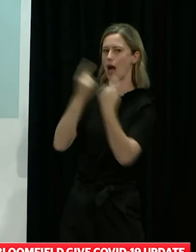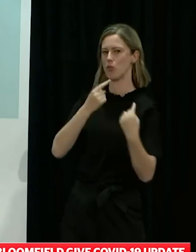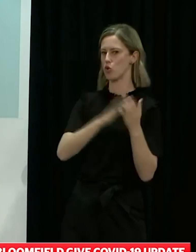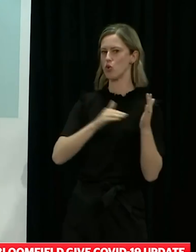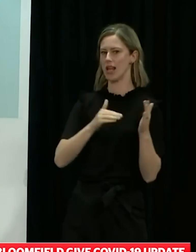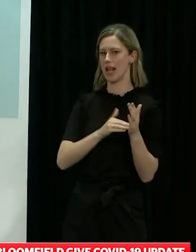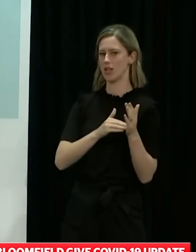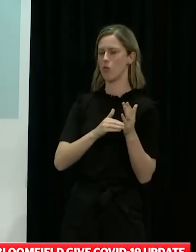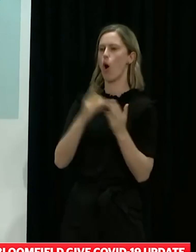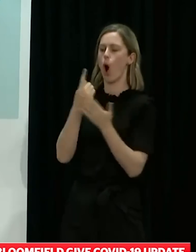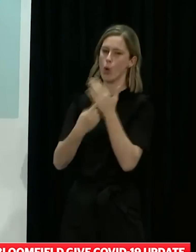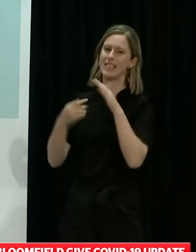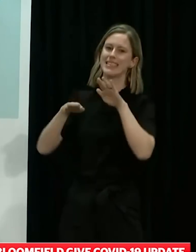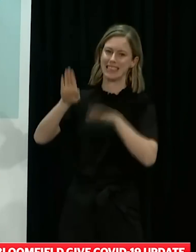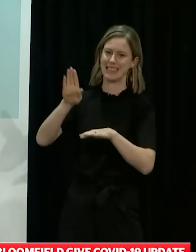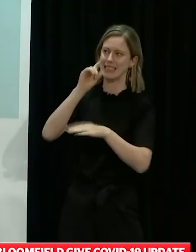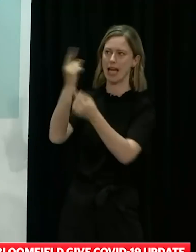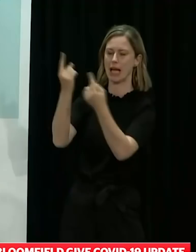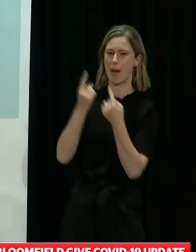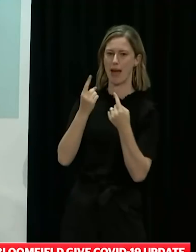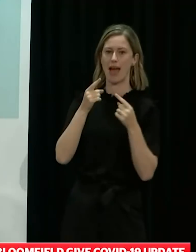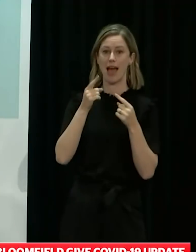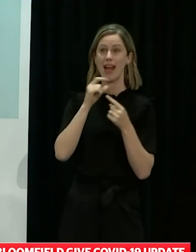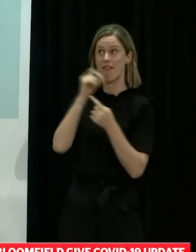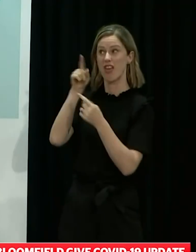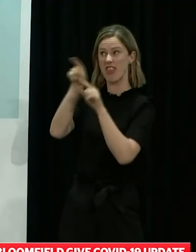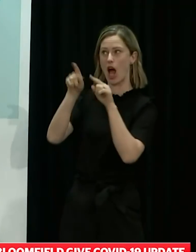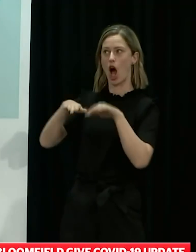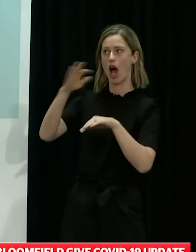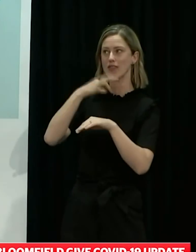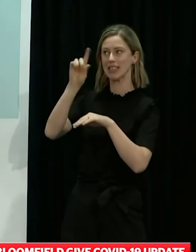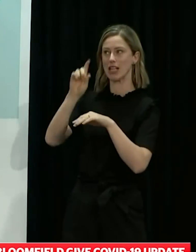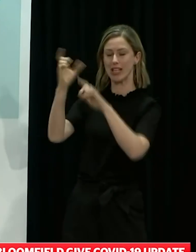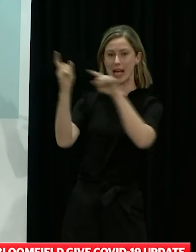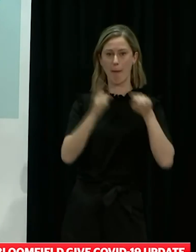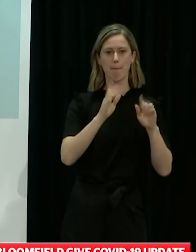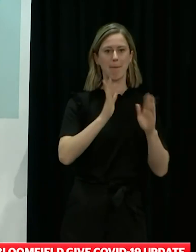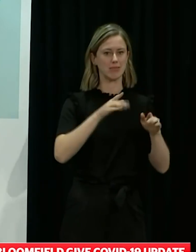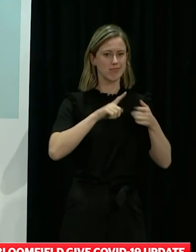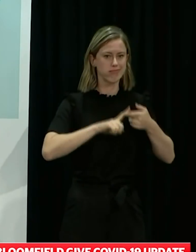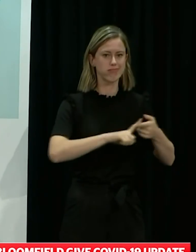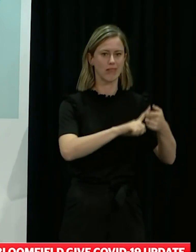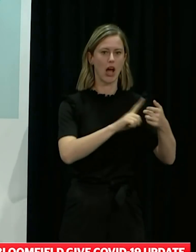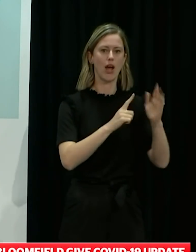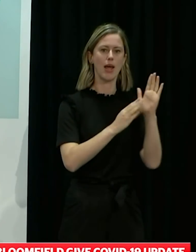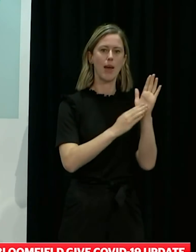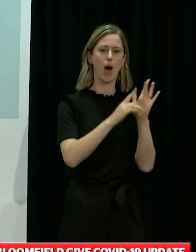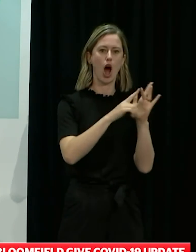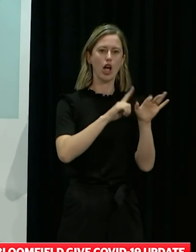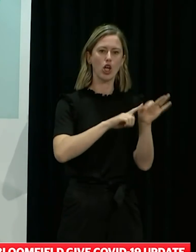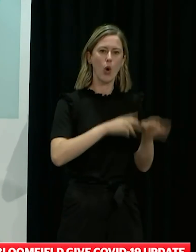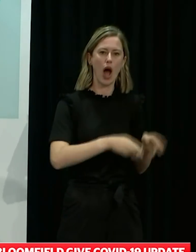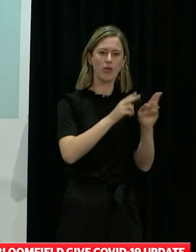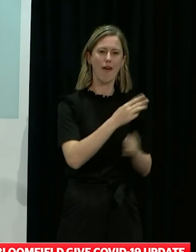New Zealand to citizens only, and requiring them to stay in MIQ for the full 14 days and